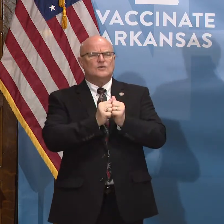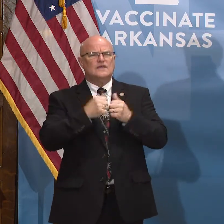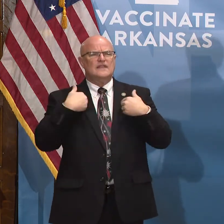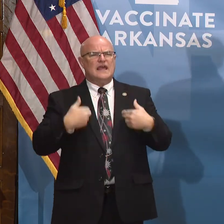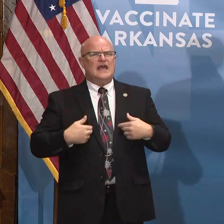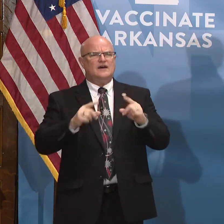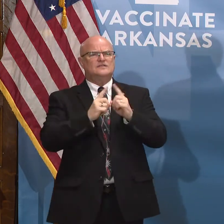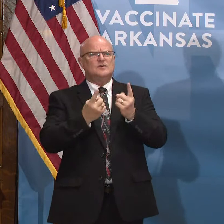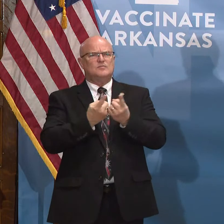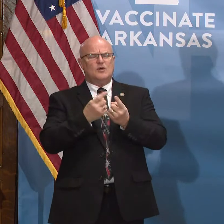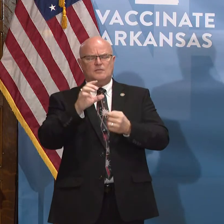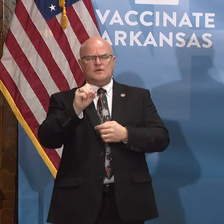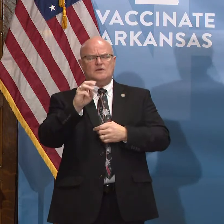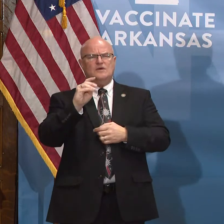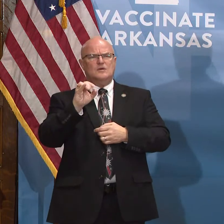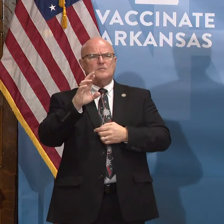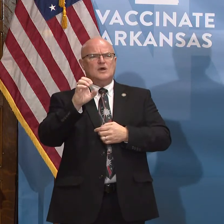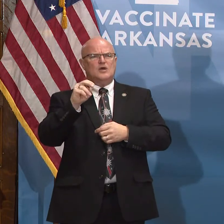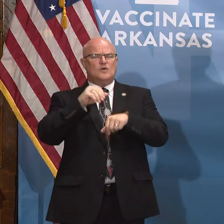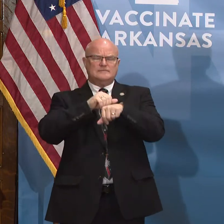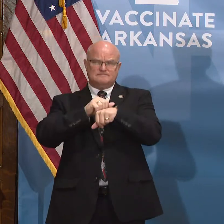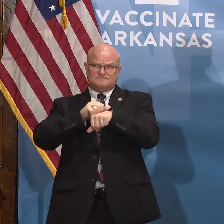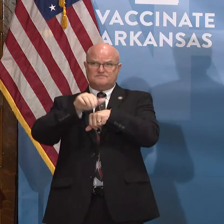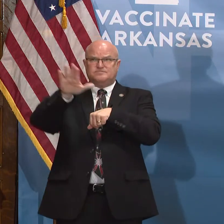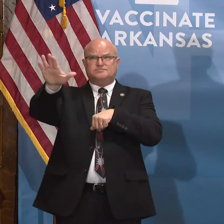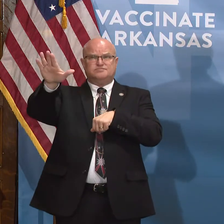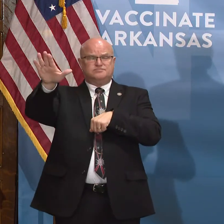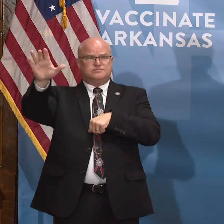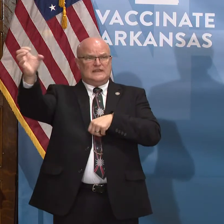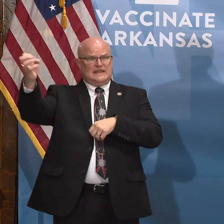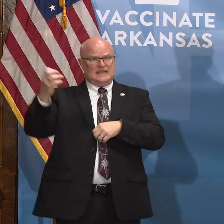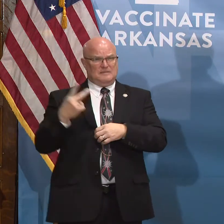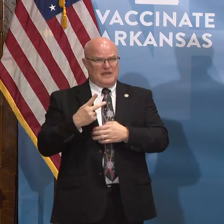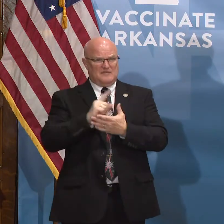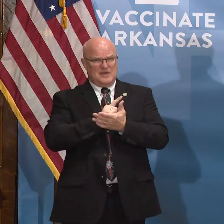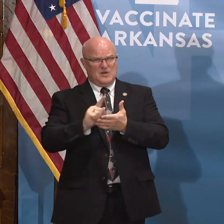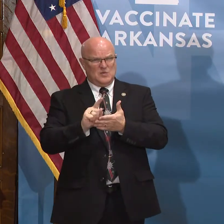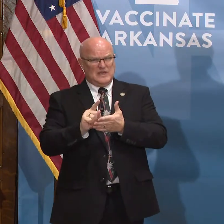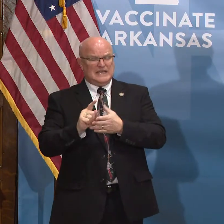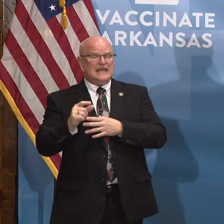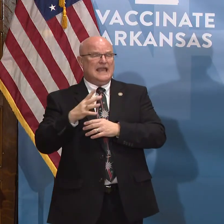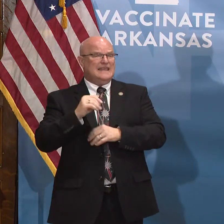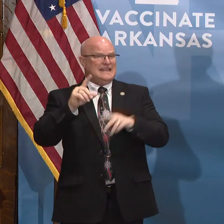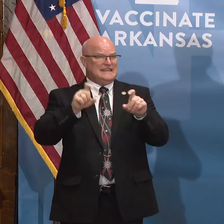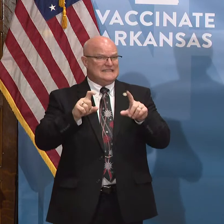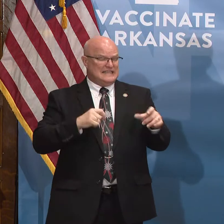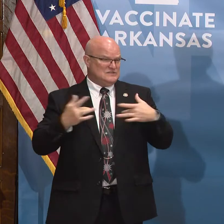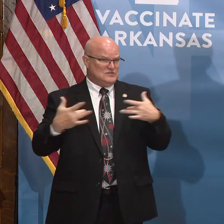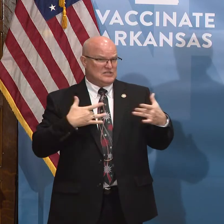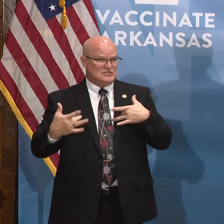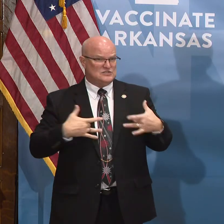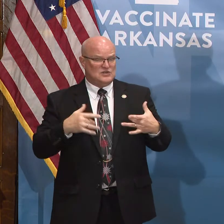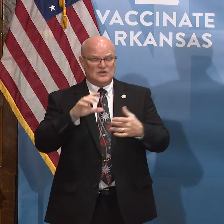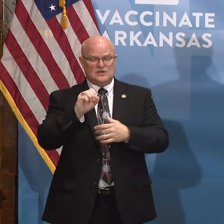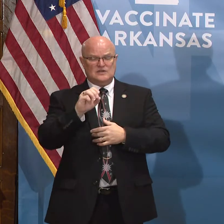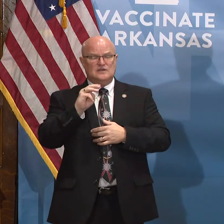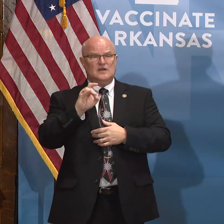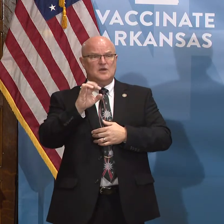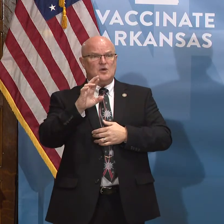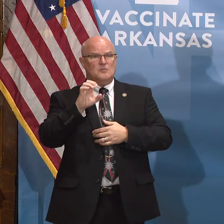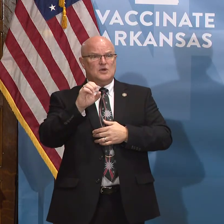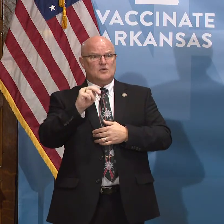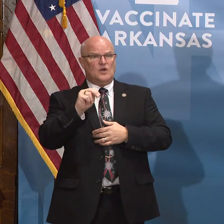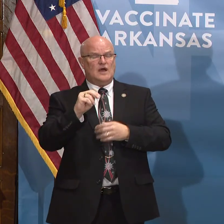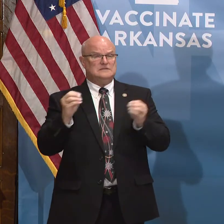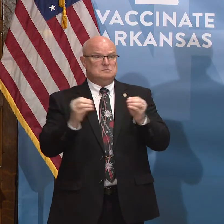Omicron testing gets sent off to a lab which takes about a week, and then also with the increase in at-home testing, are you worried that Omicron is much more prevalent